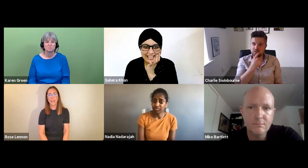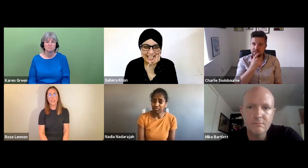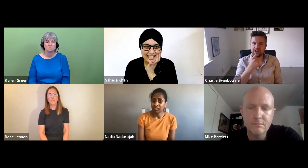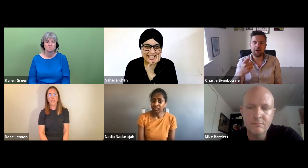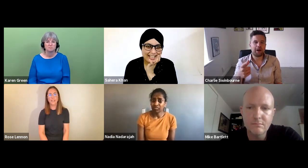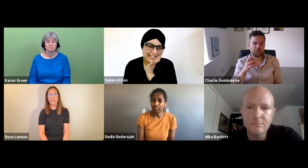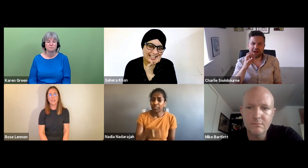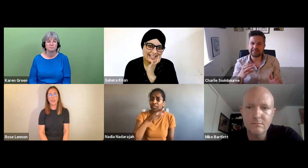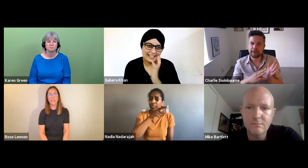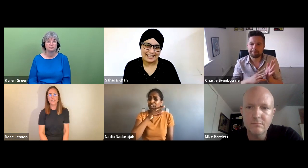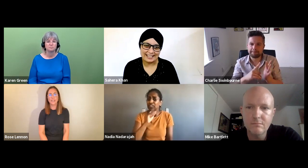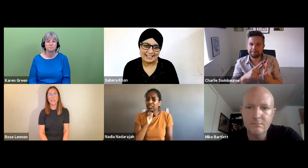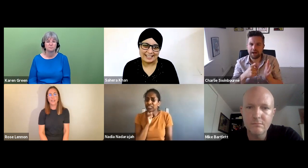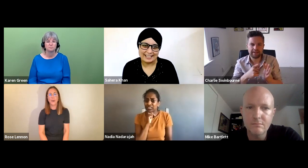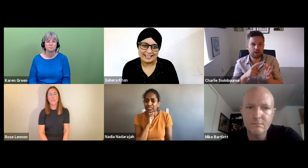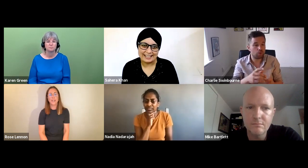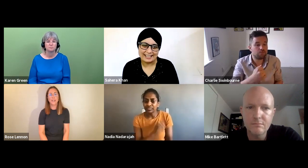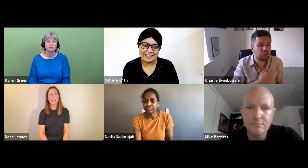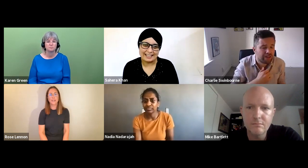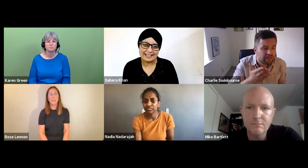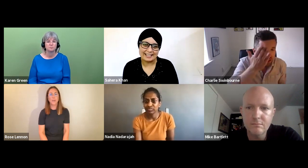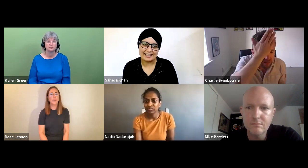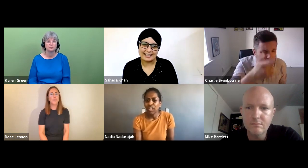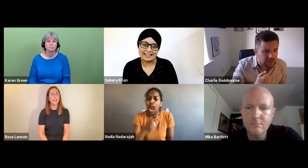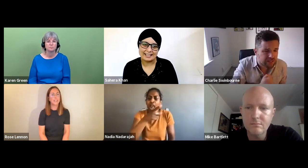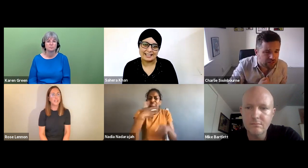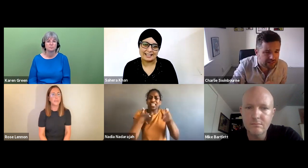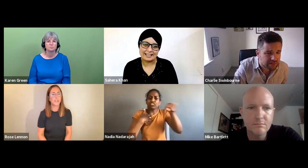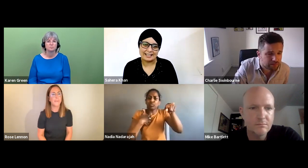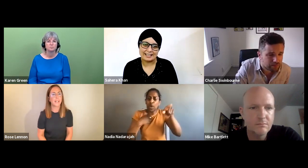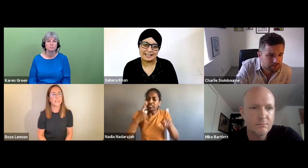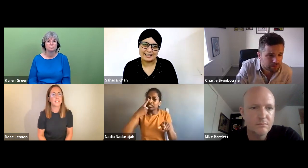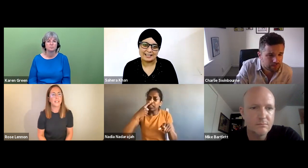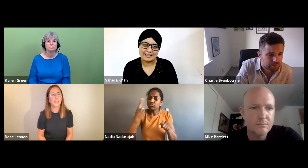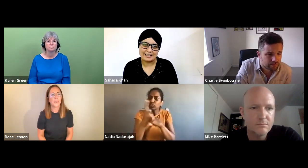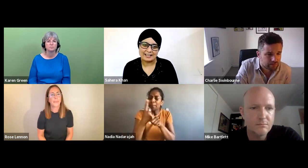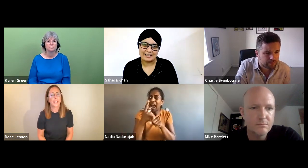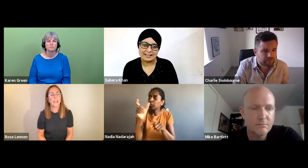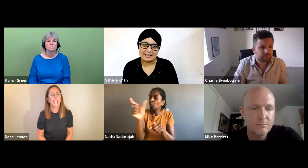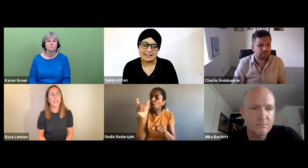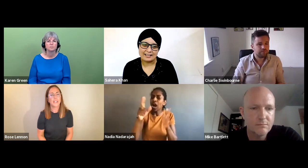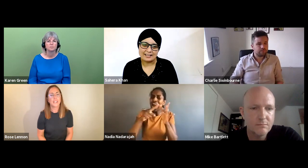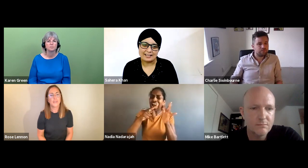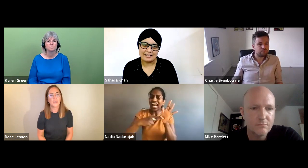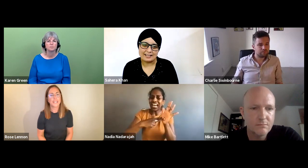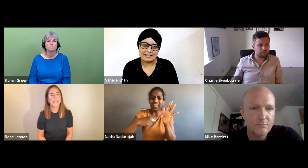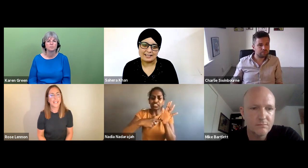Yeah, you're right. You're right. I want to ask, oh, sorry, Nadia, did you want to comment? Yeah, I just on what Sahera